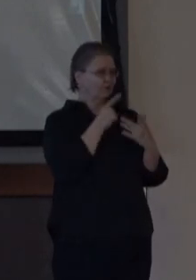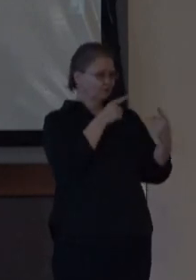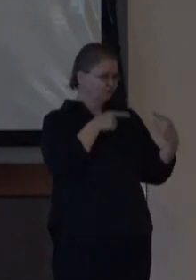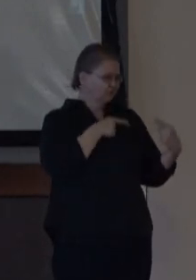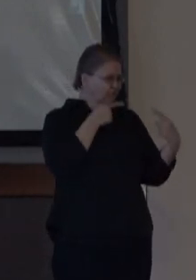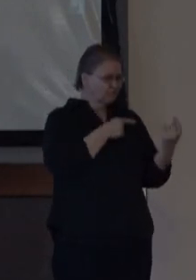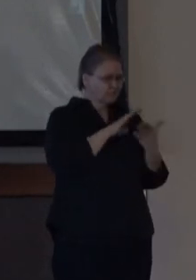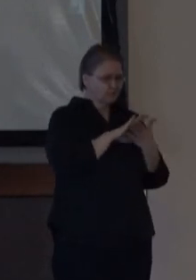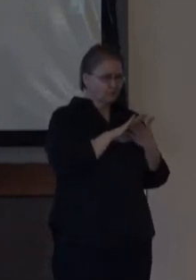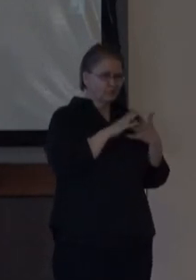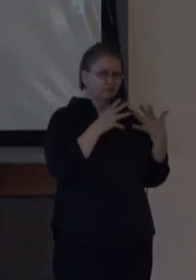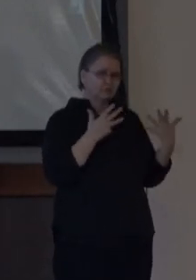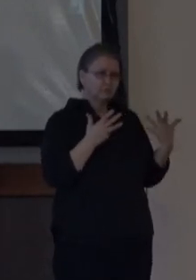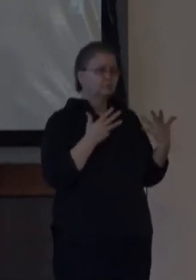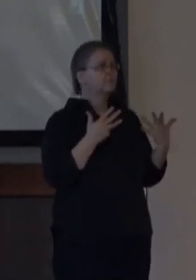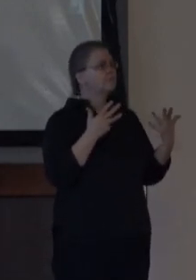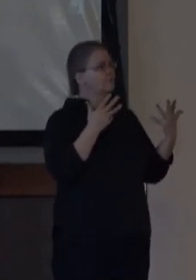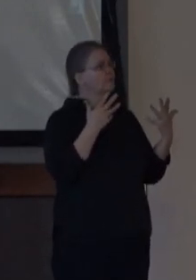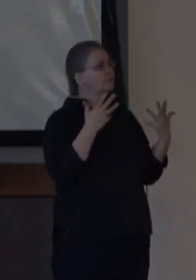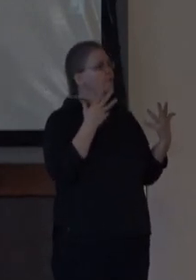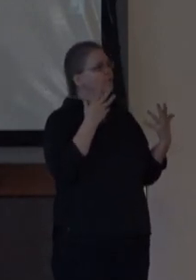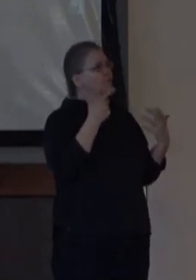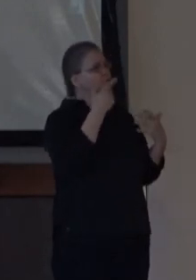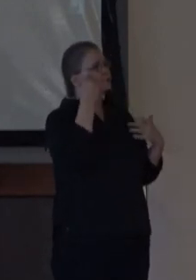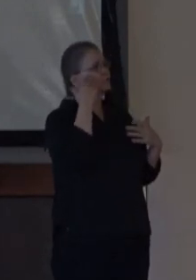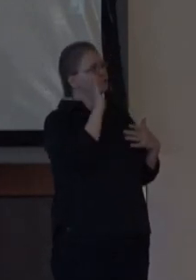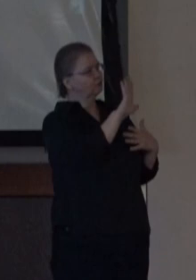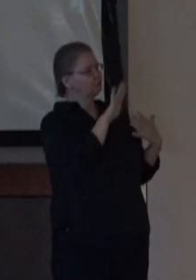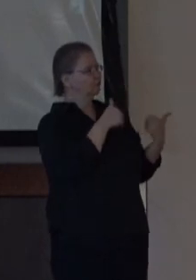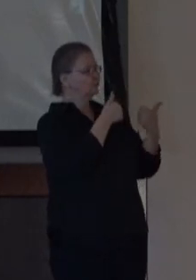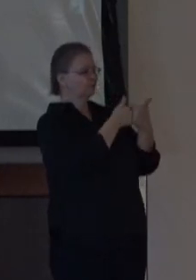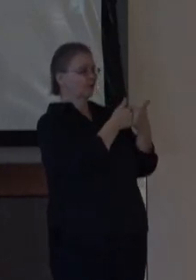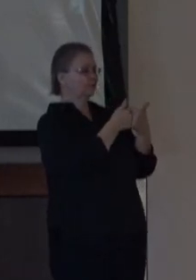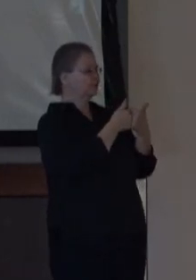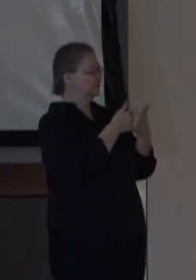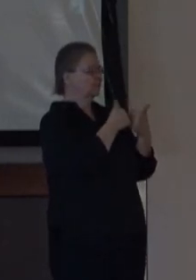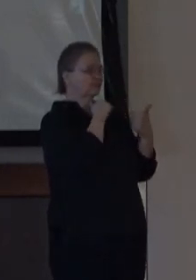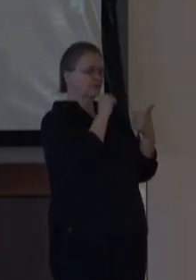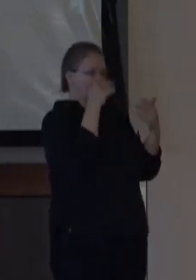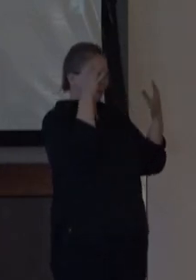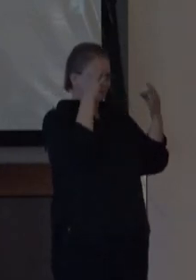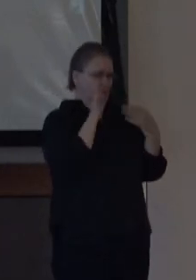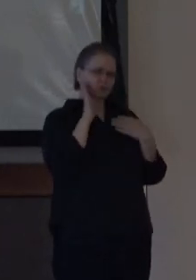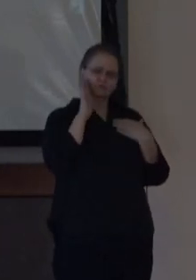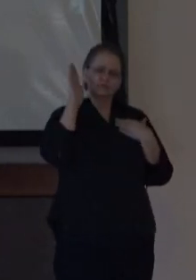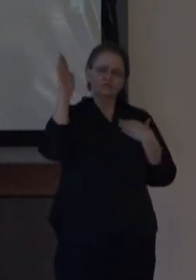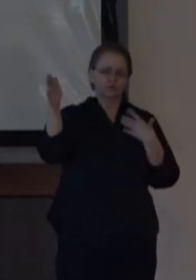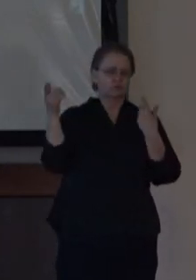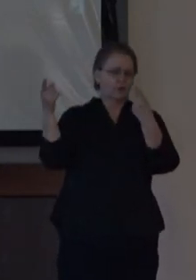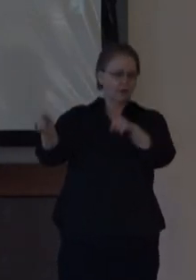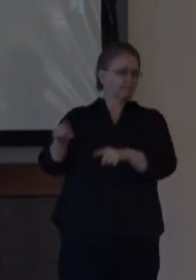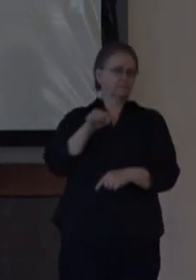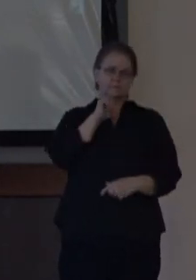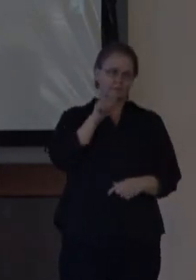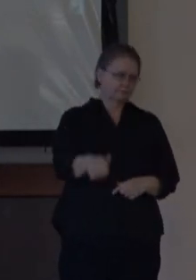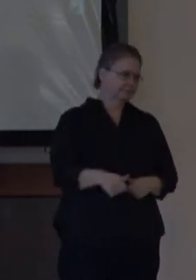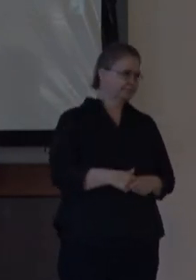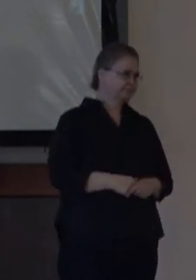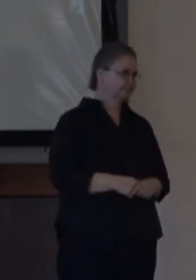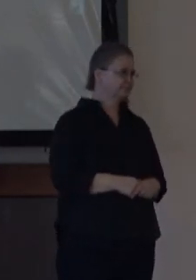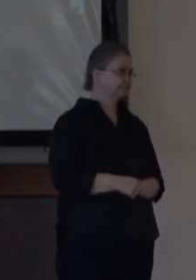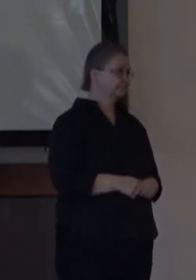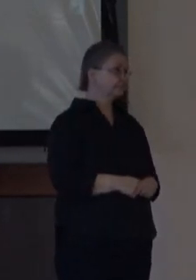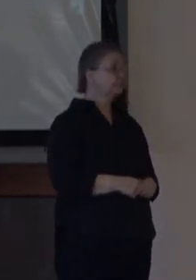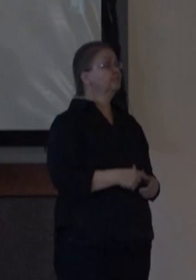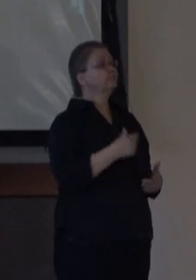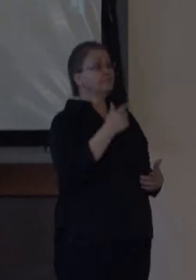in school, I want you to know that the challenges you're having now do not necessarily determine the outcome of your future. But yes,